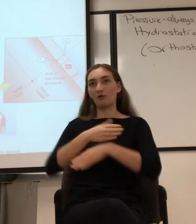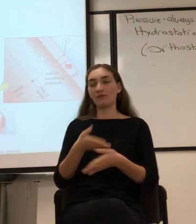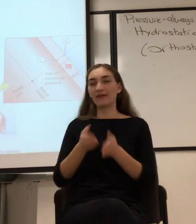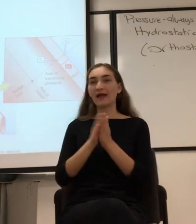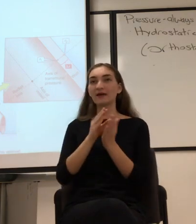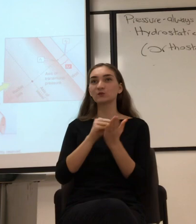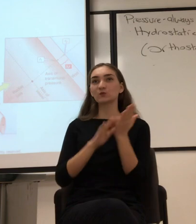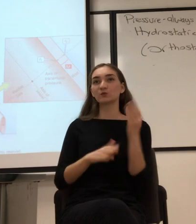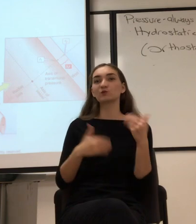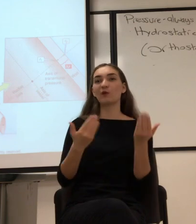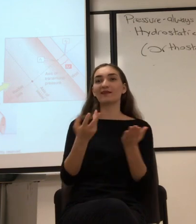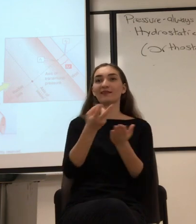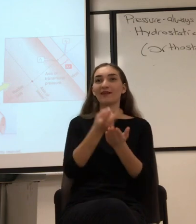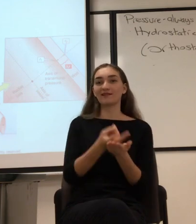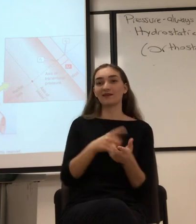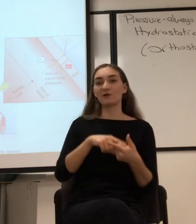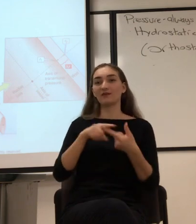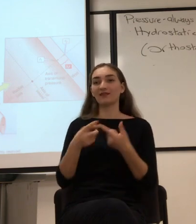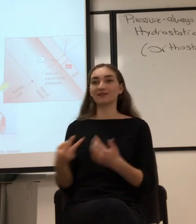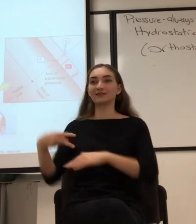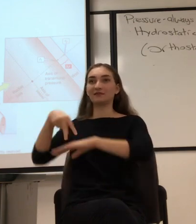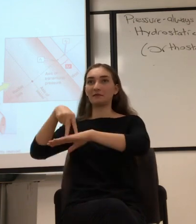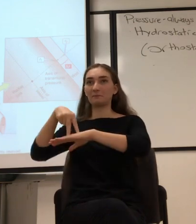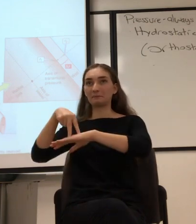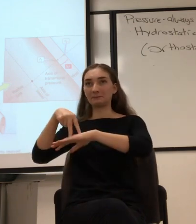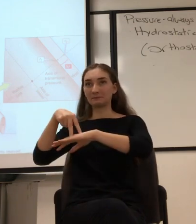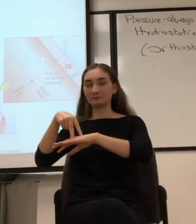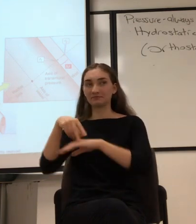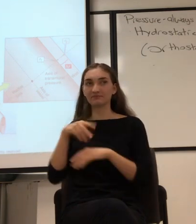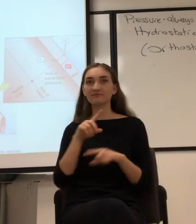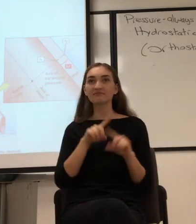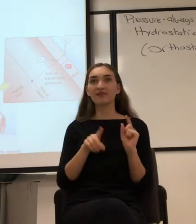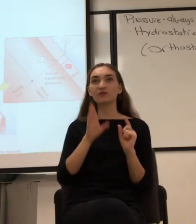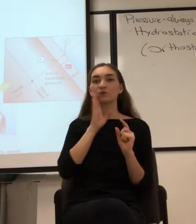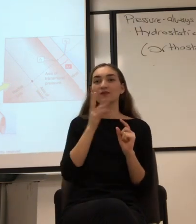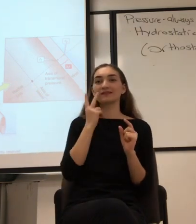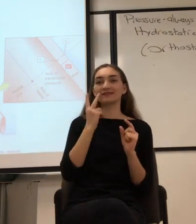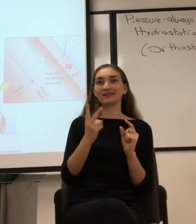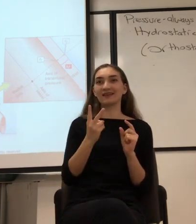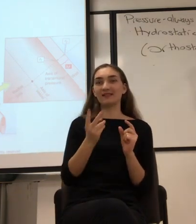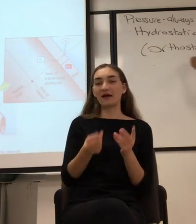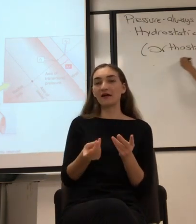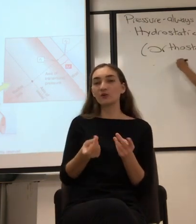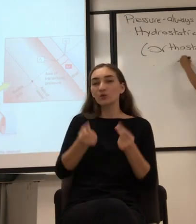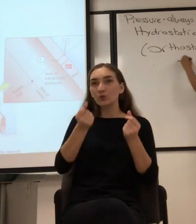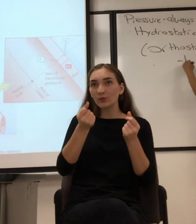to elicit this effect, this brief drop in blood pressure.